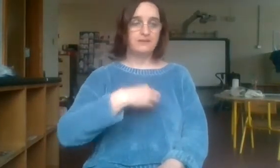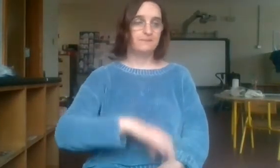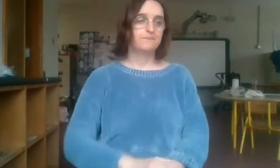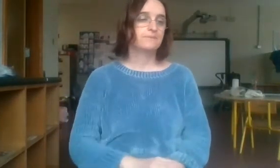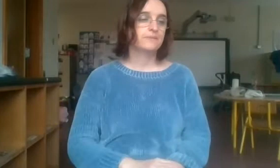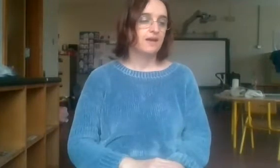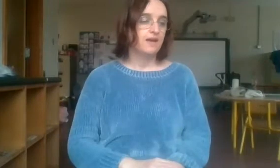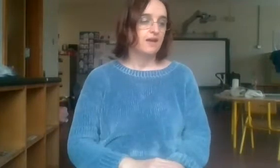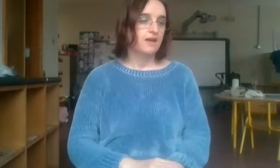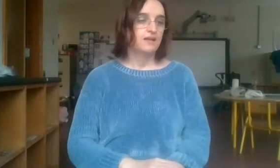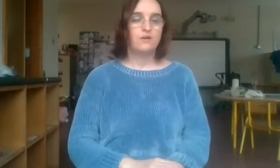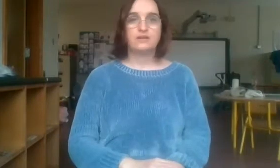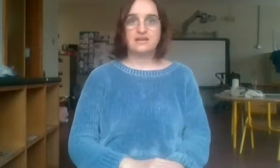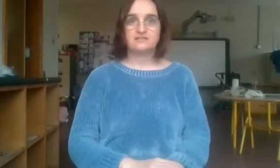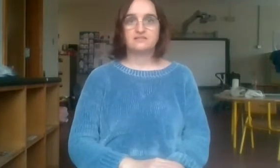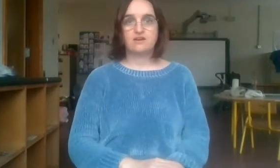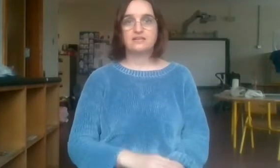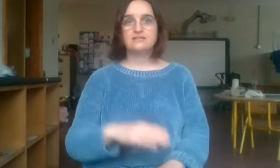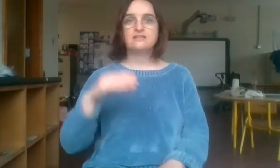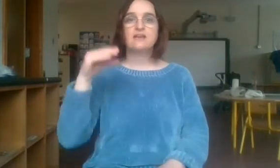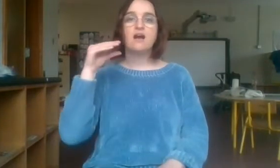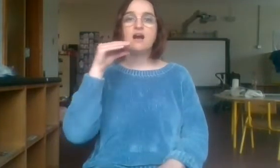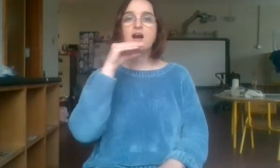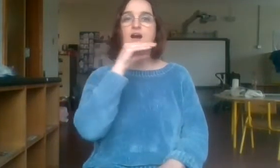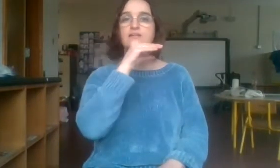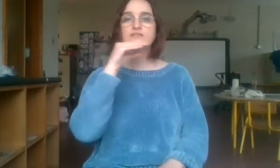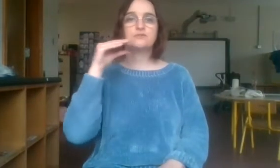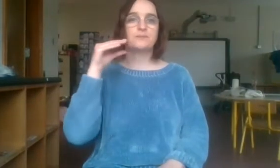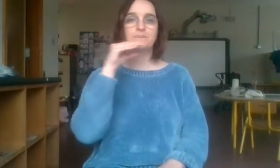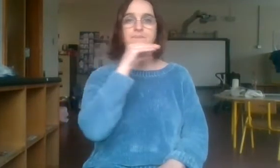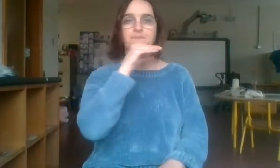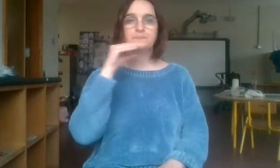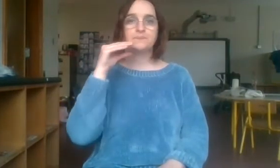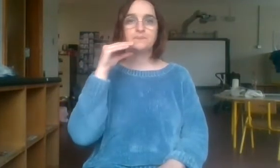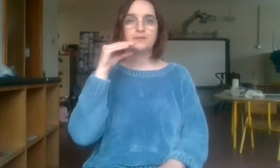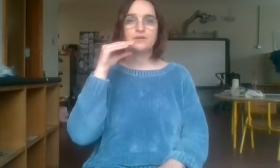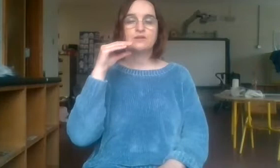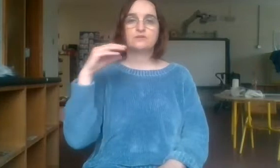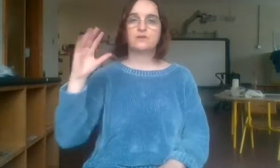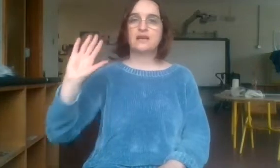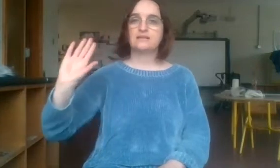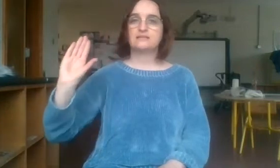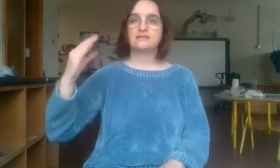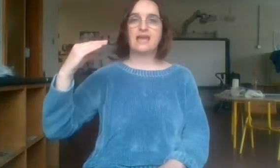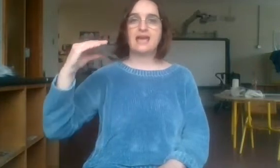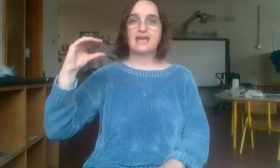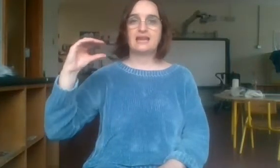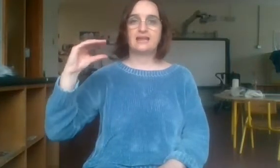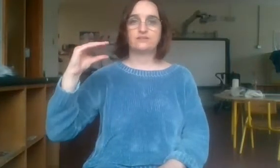me. Now our next sign is ice cream. So our hand is in the L hand